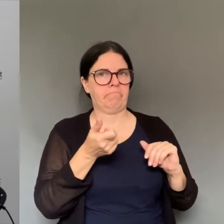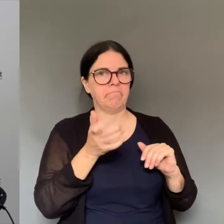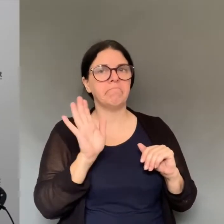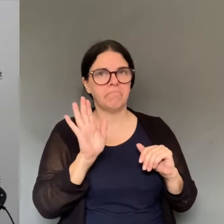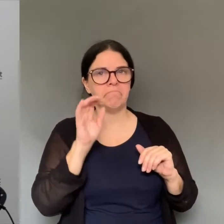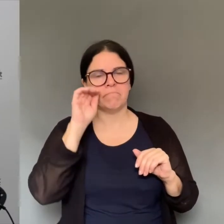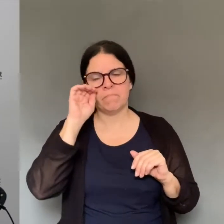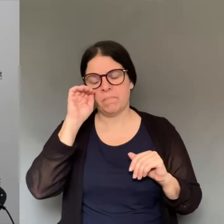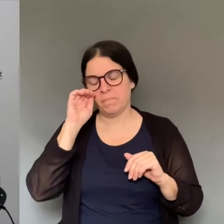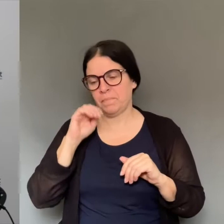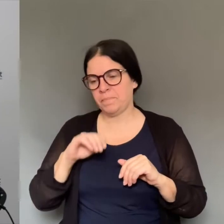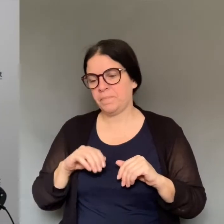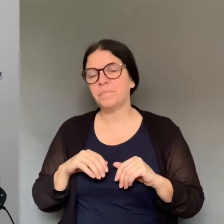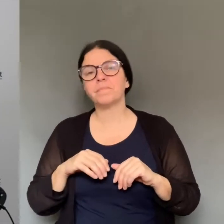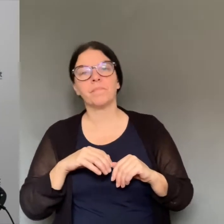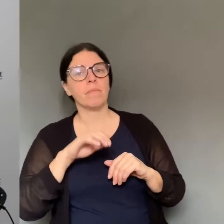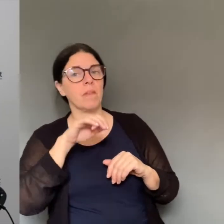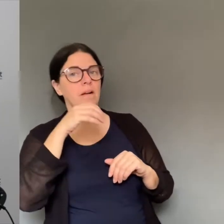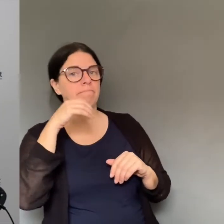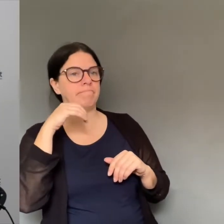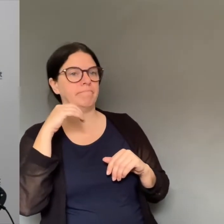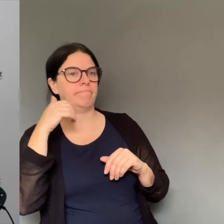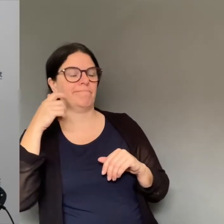Any questions from the Windsor Star?